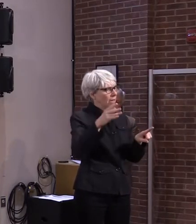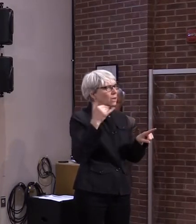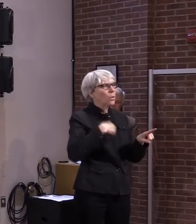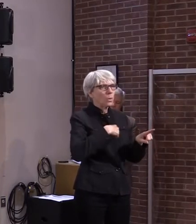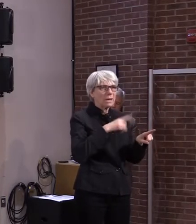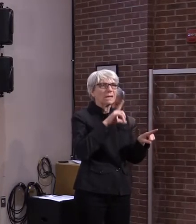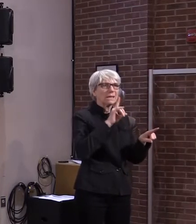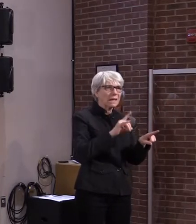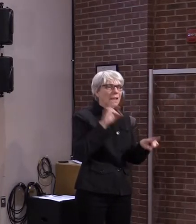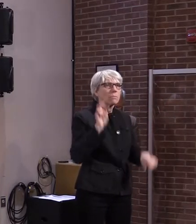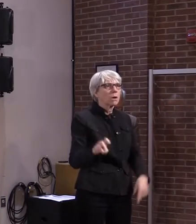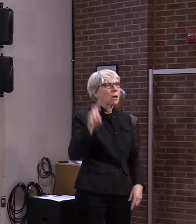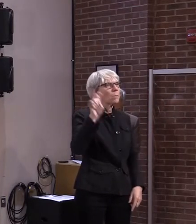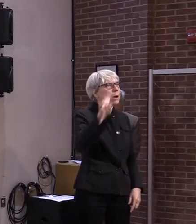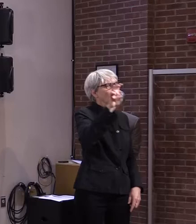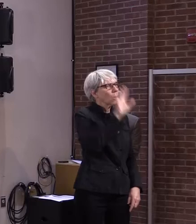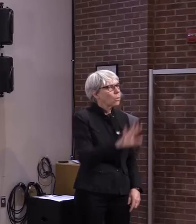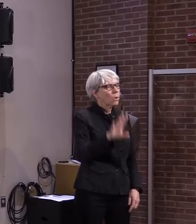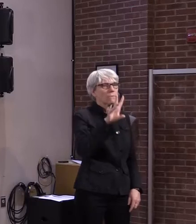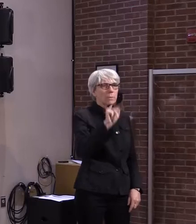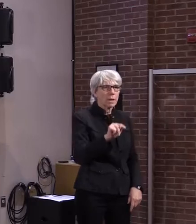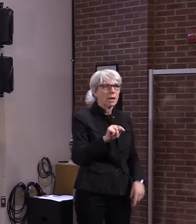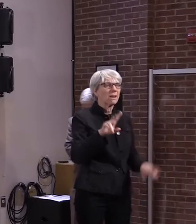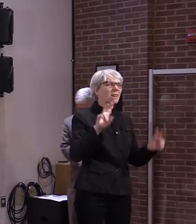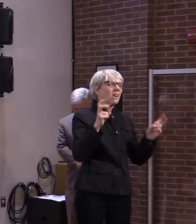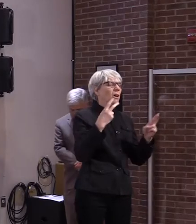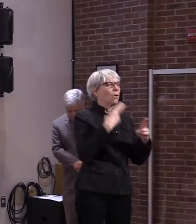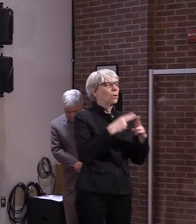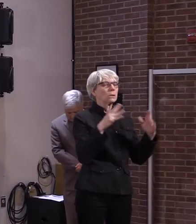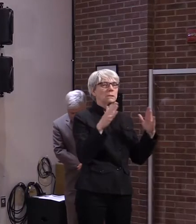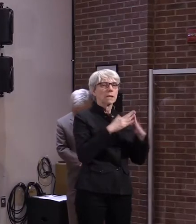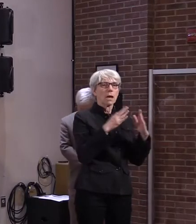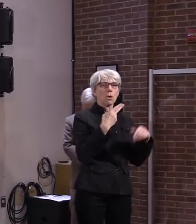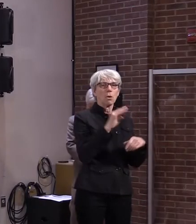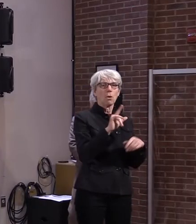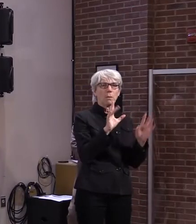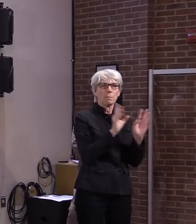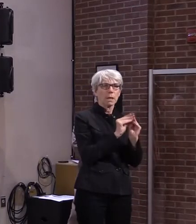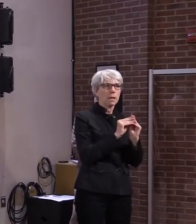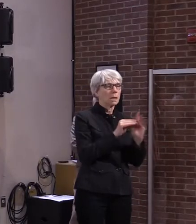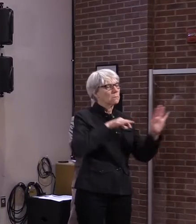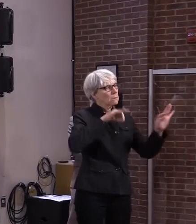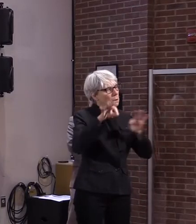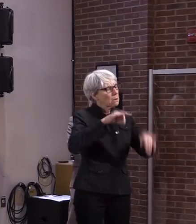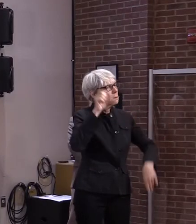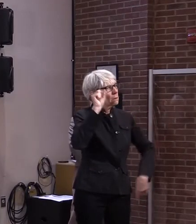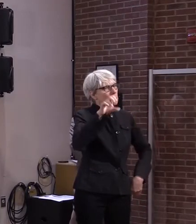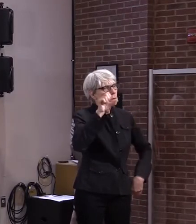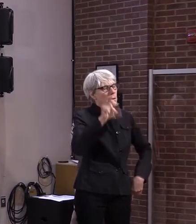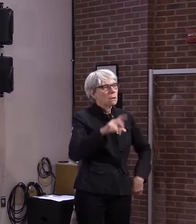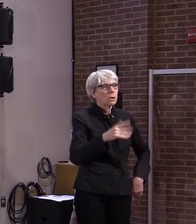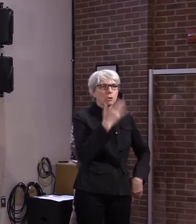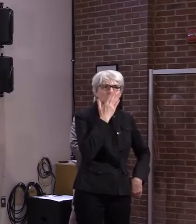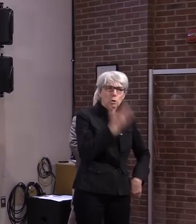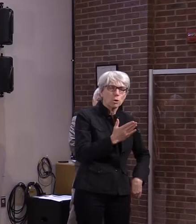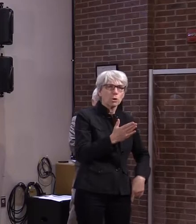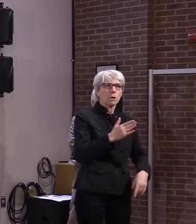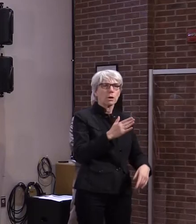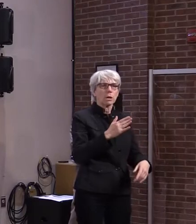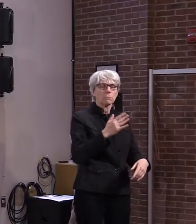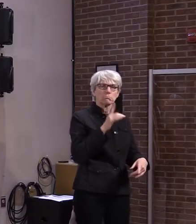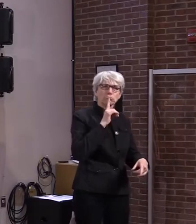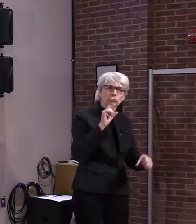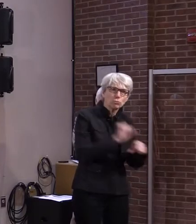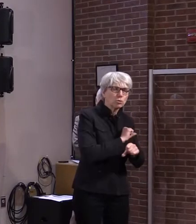were held throughout the state. Not only opportunities to provide the appropriate medical information, but to have concerns addressed as